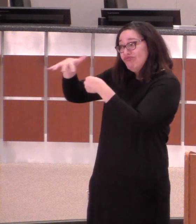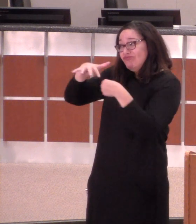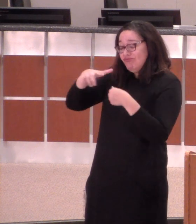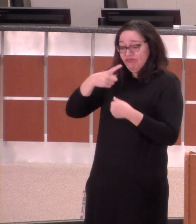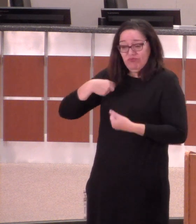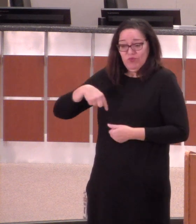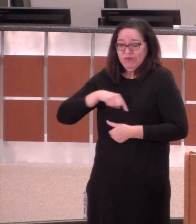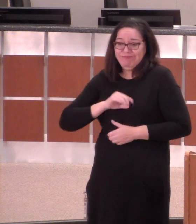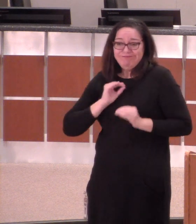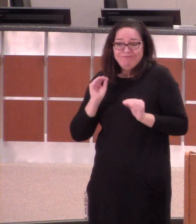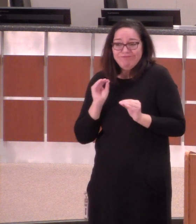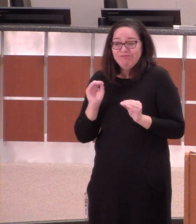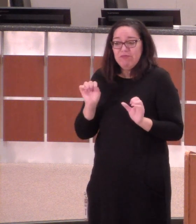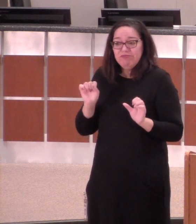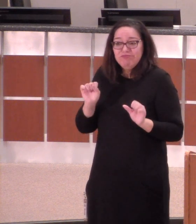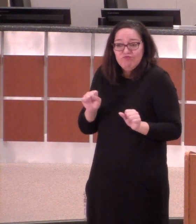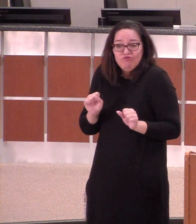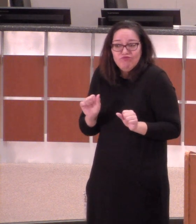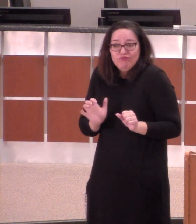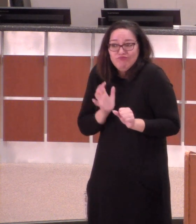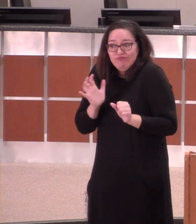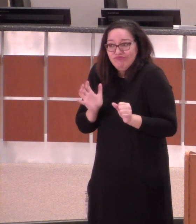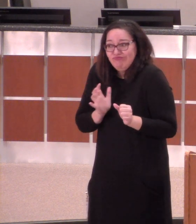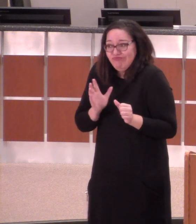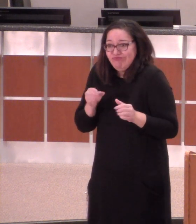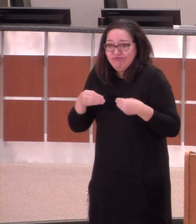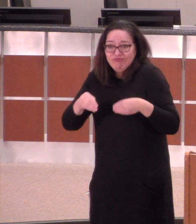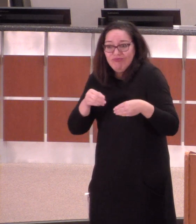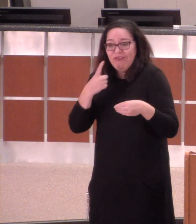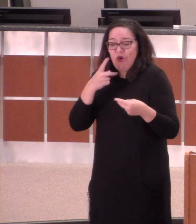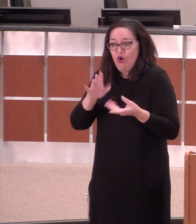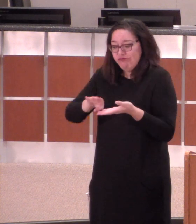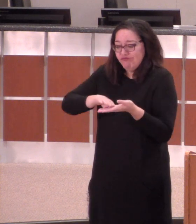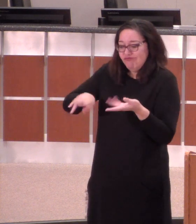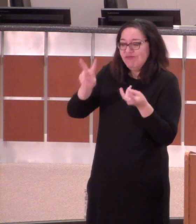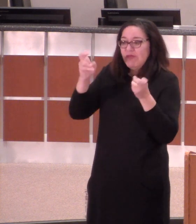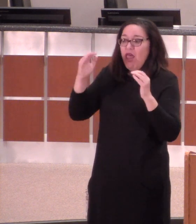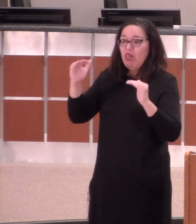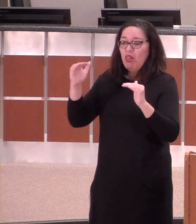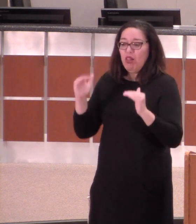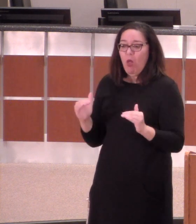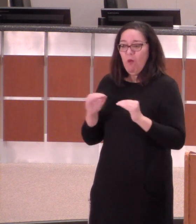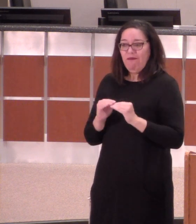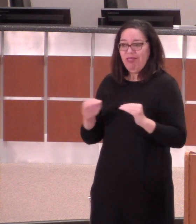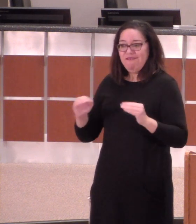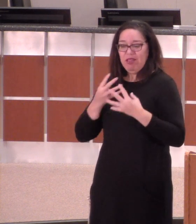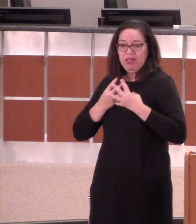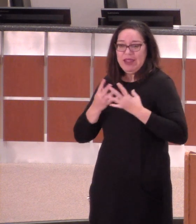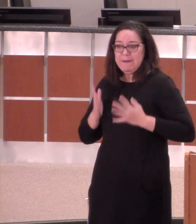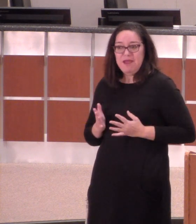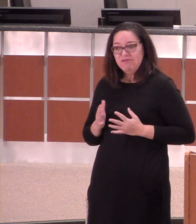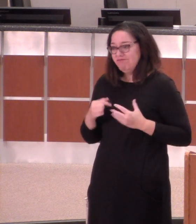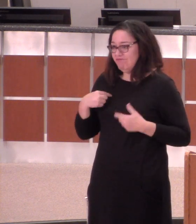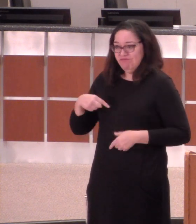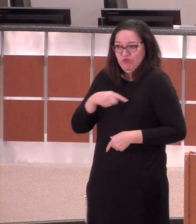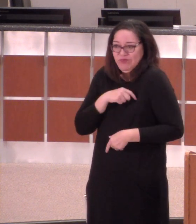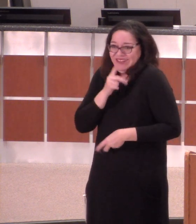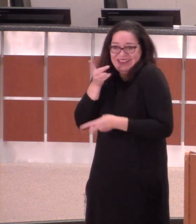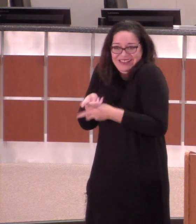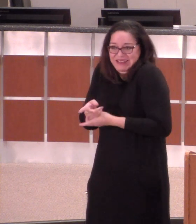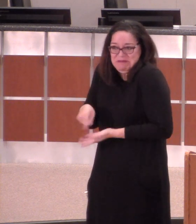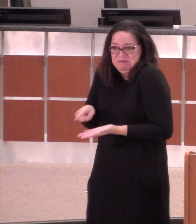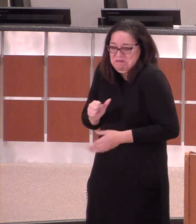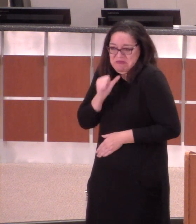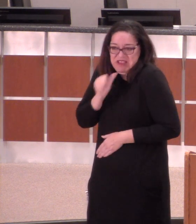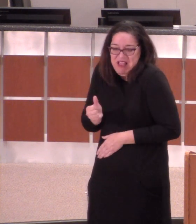of releasing low-level inmates. There is no such thing as a low-level inmate in our custody. We don't hold them anyway.